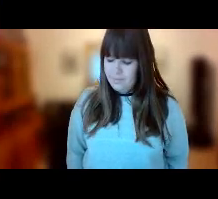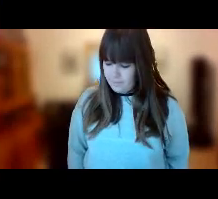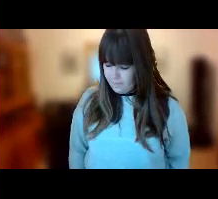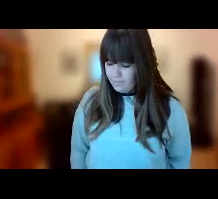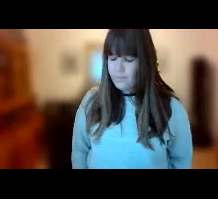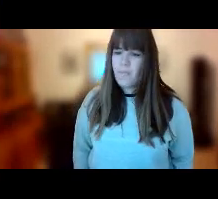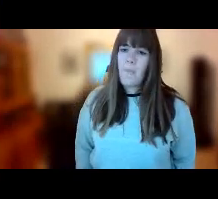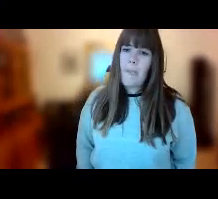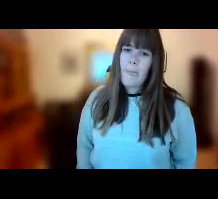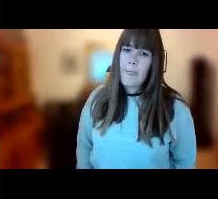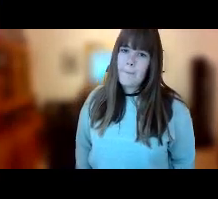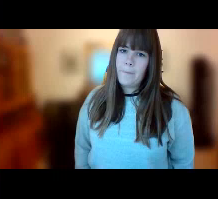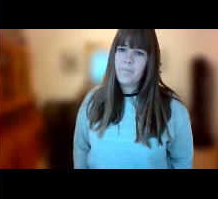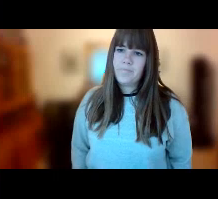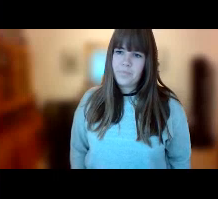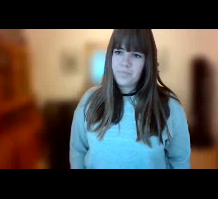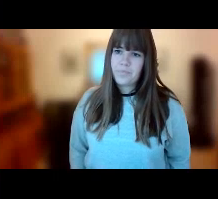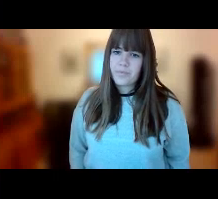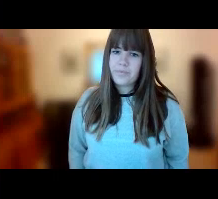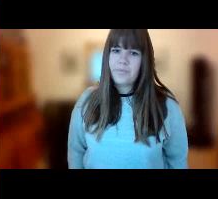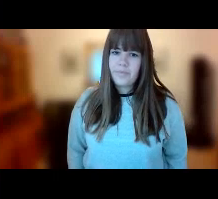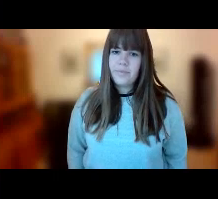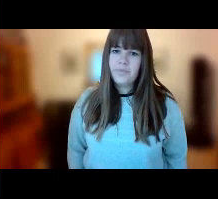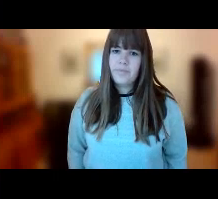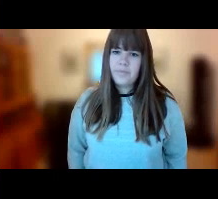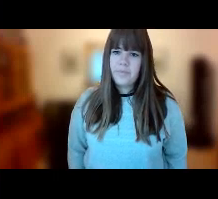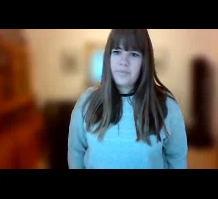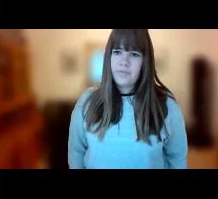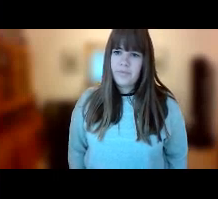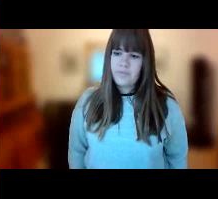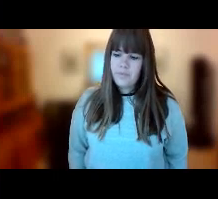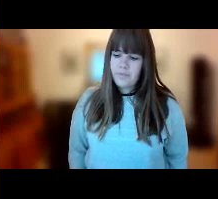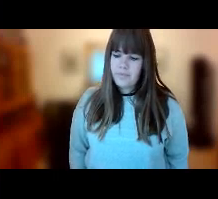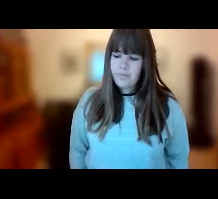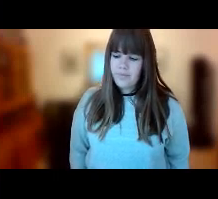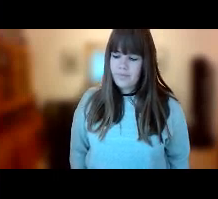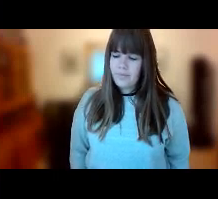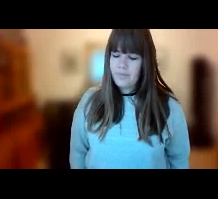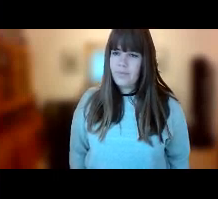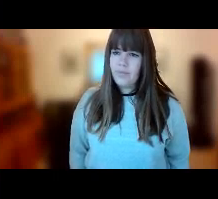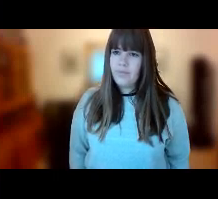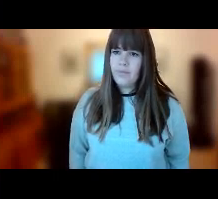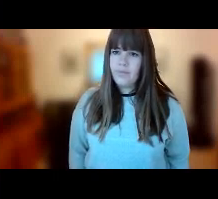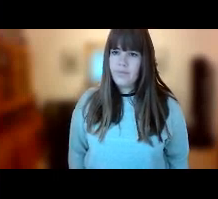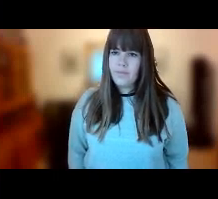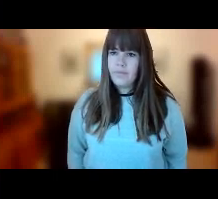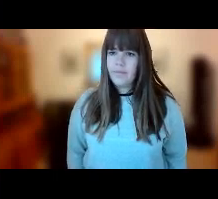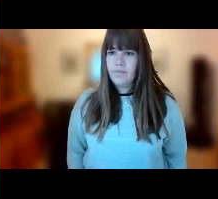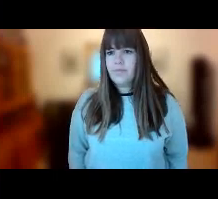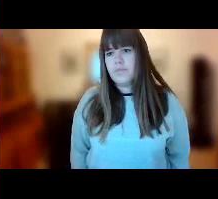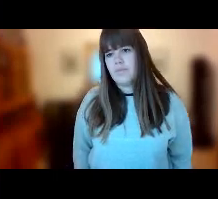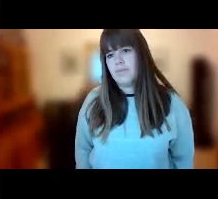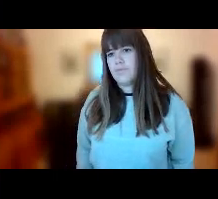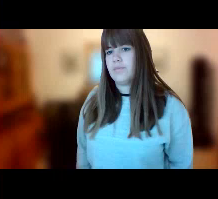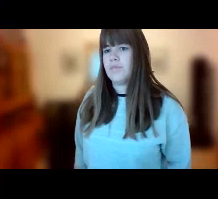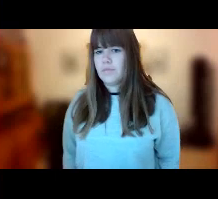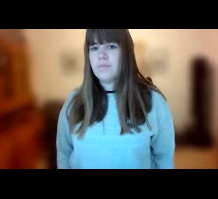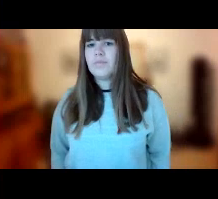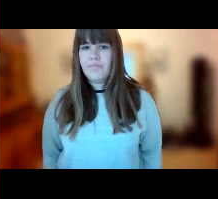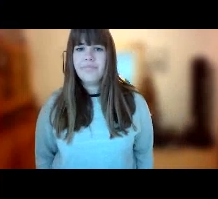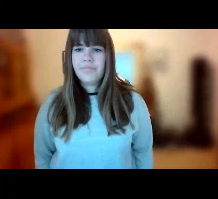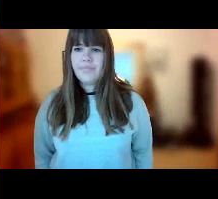part of our practice and something that we focus on quite regularly within the learning and development